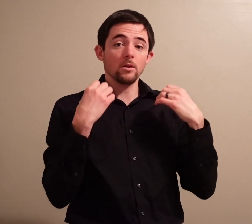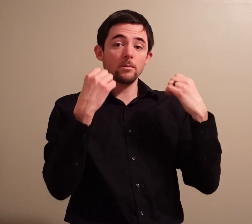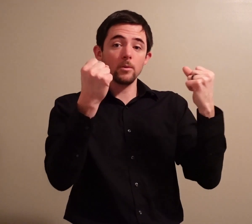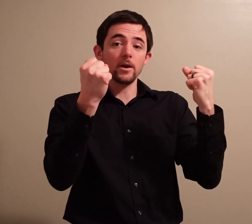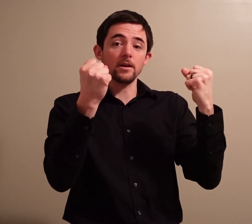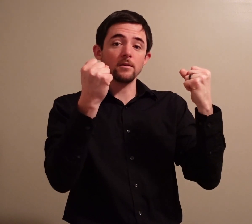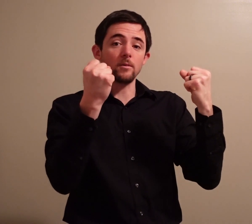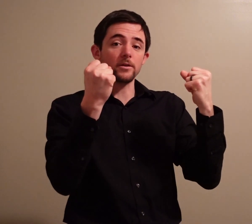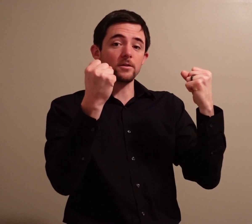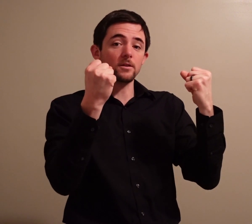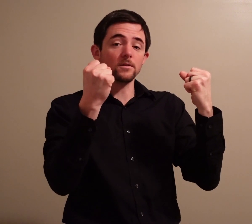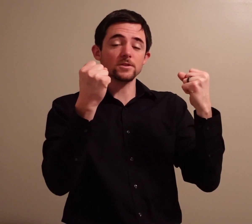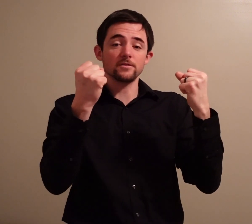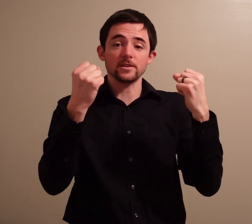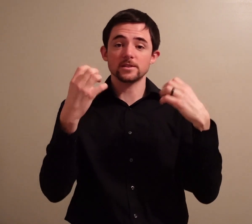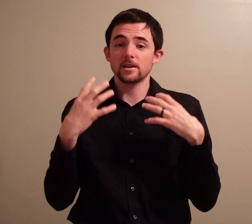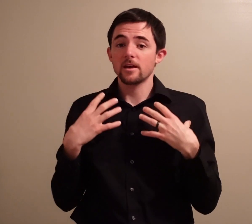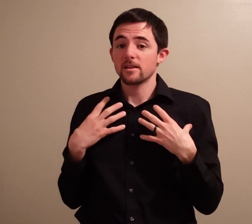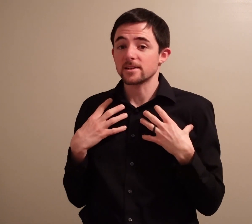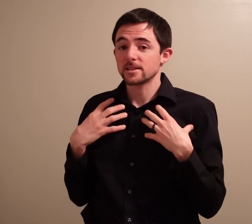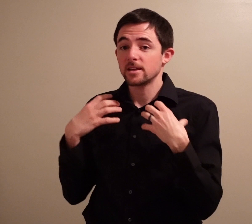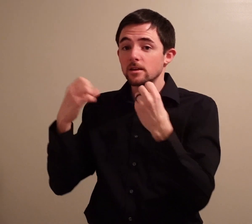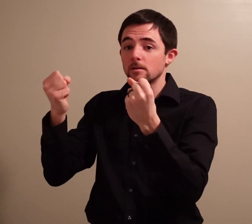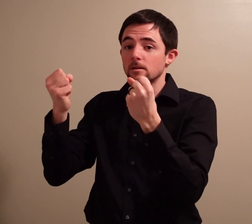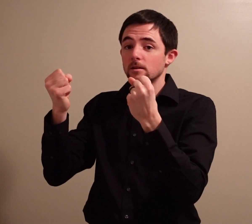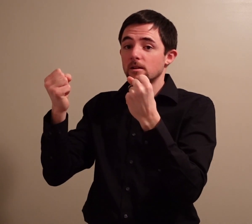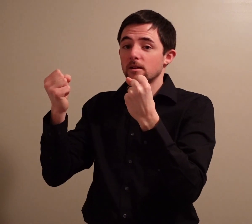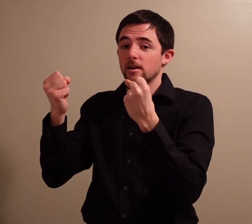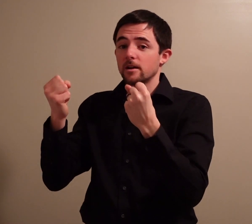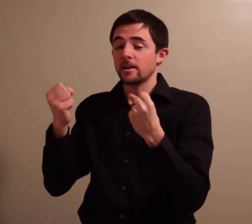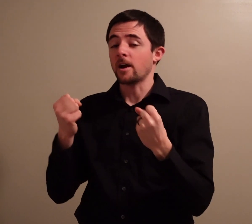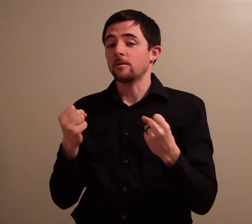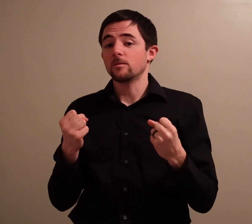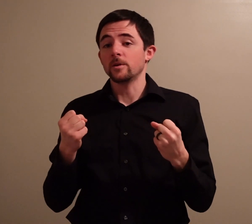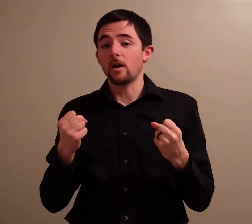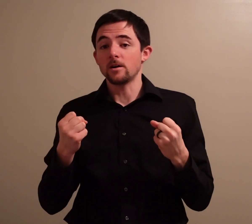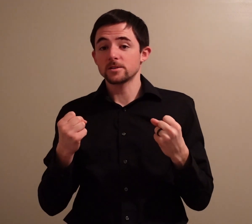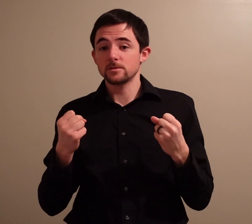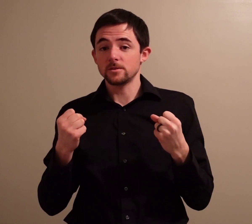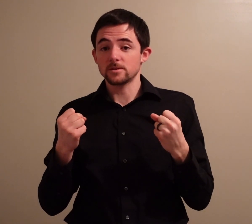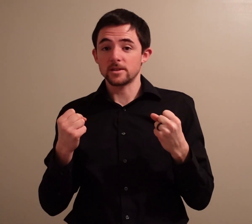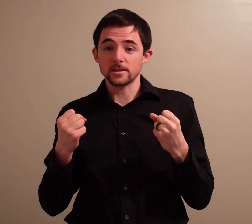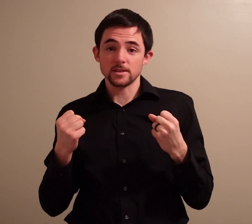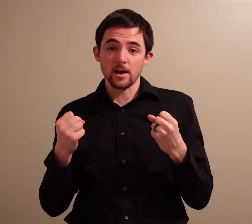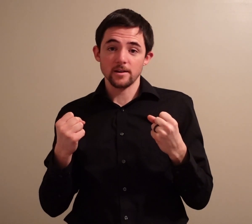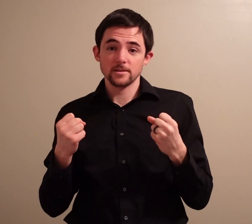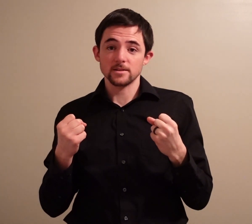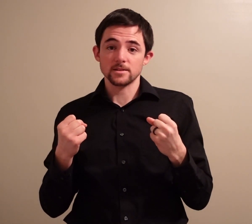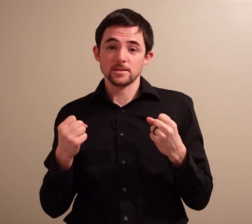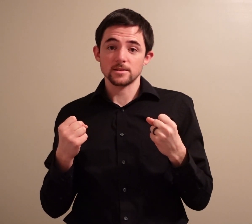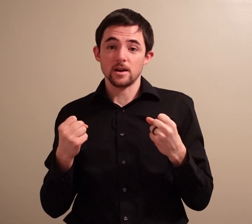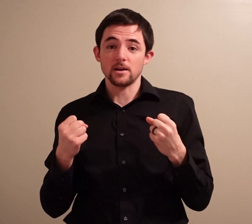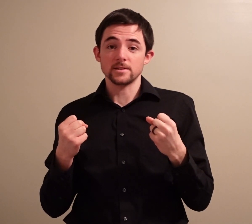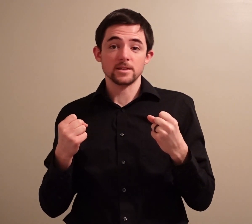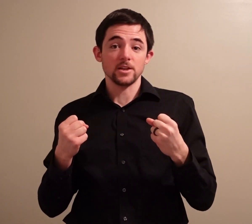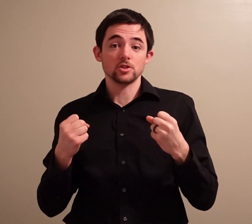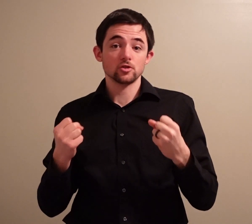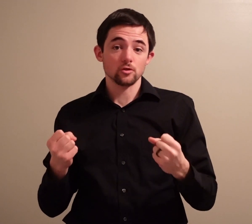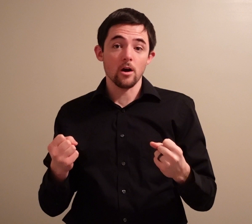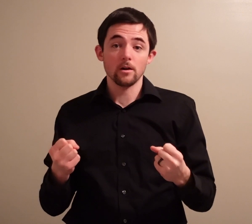them away while you close your fist. That's heal. Now, we also use this sign to say strong